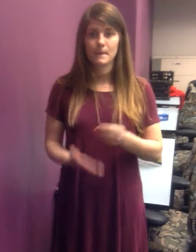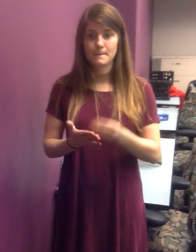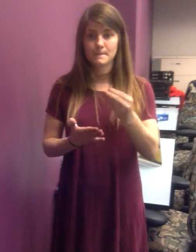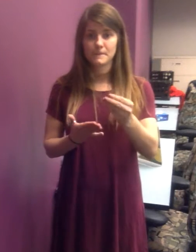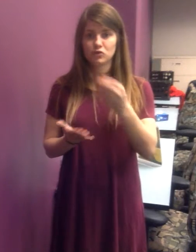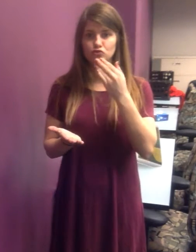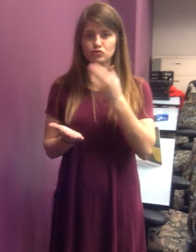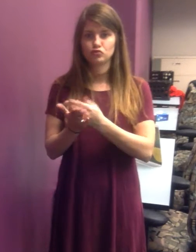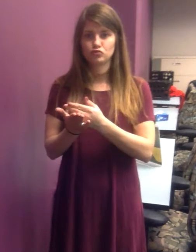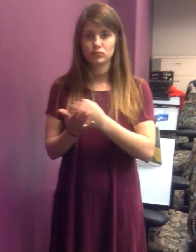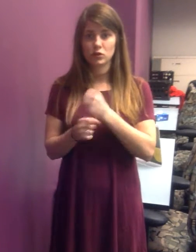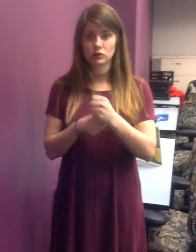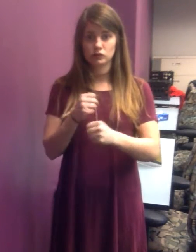free market.